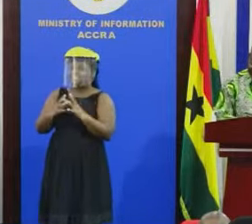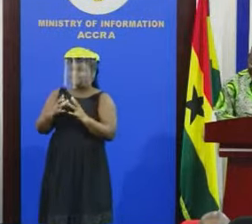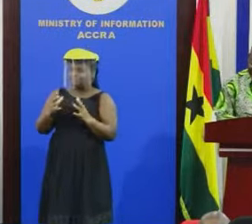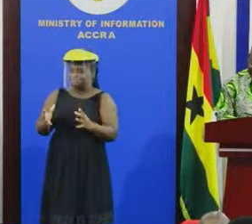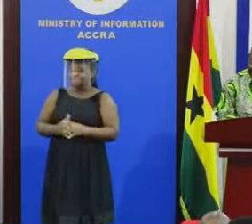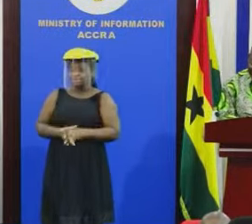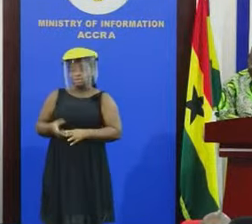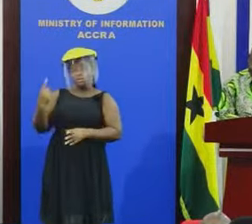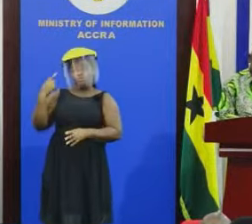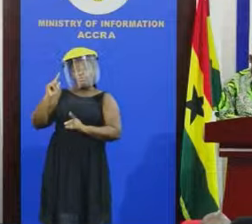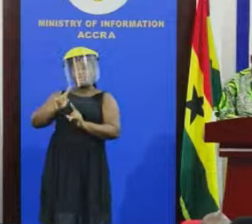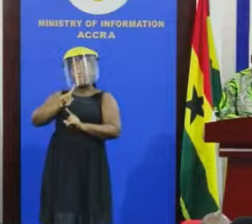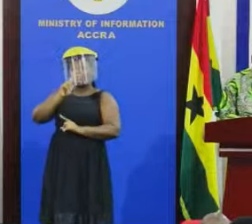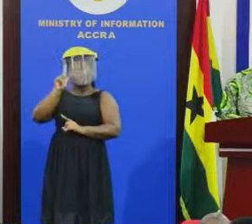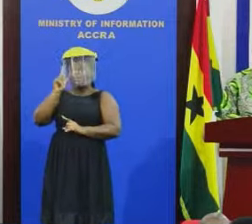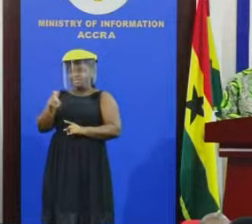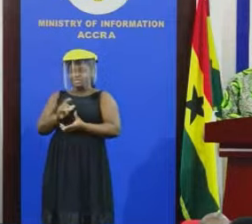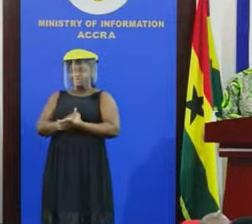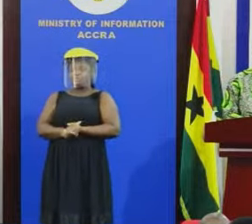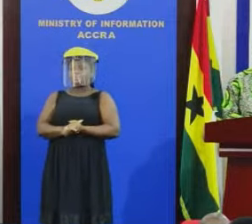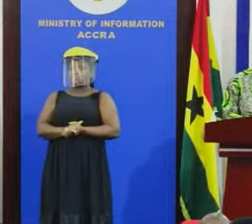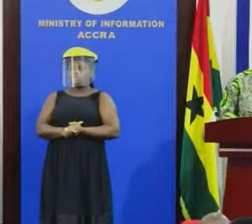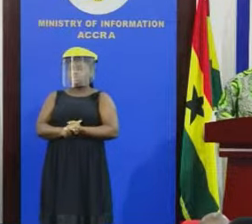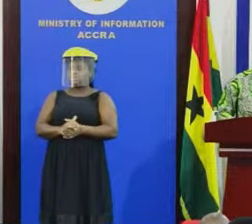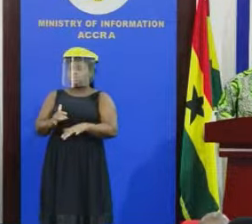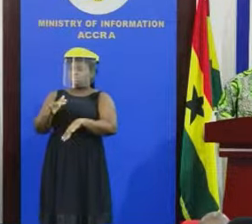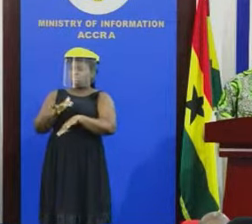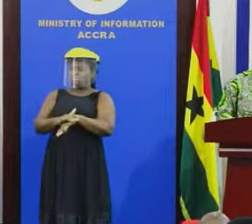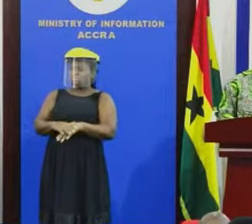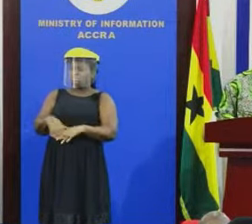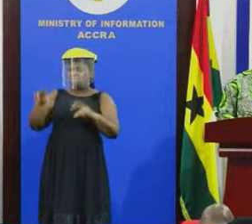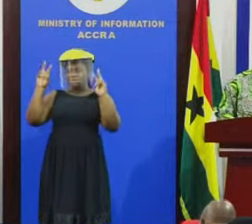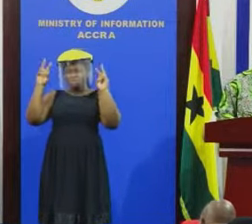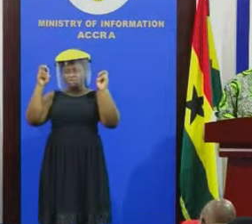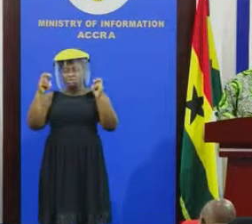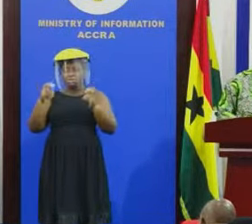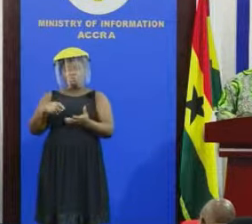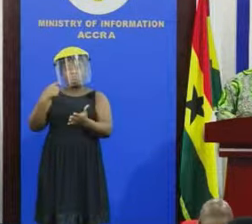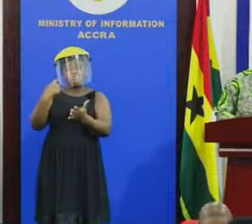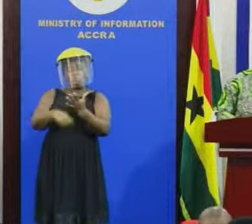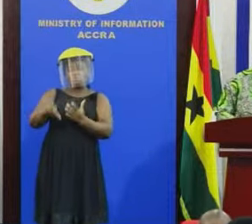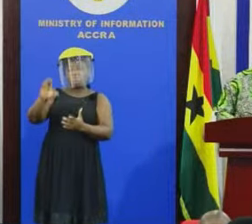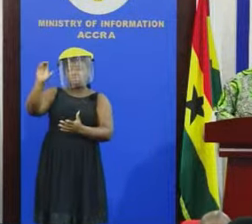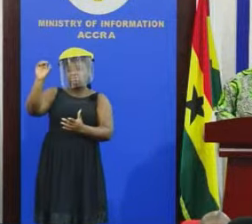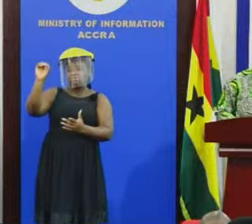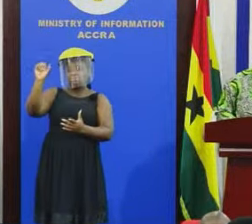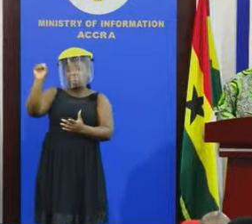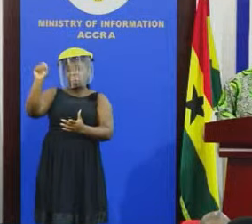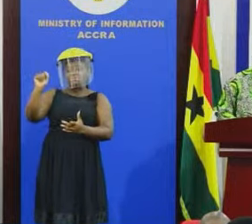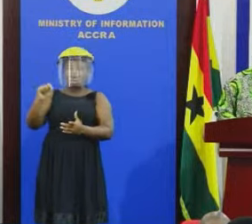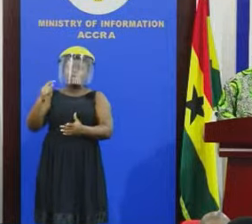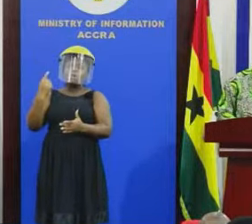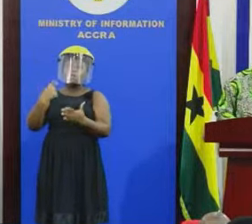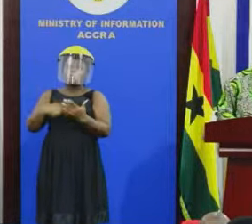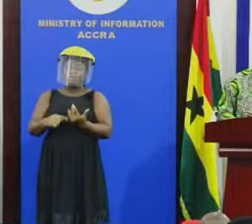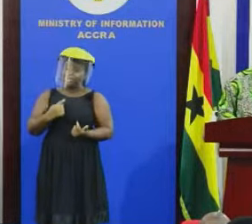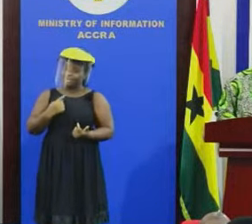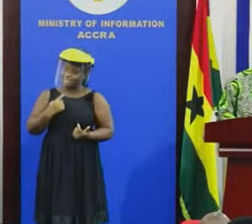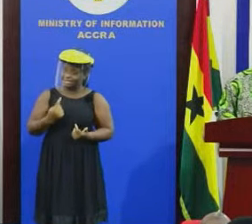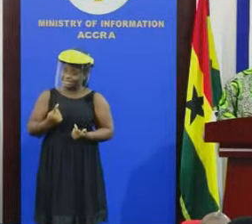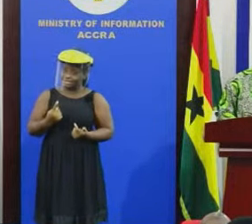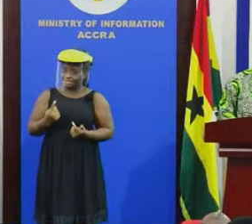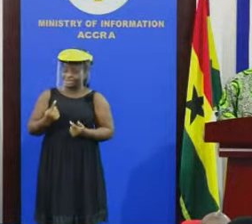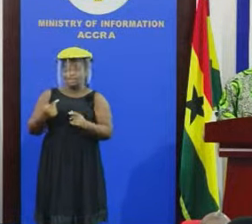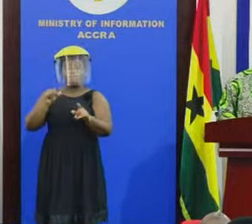for the questions that were asked. On the issue of cost, What I can tell